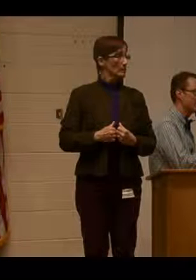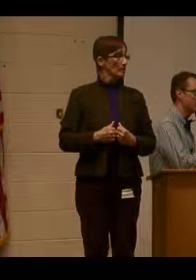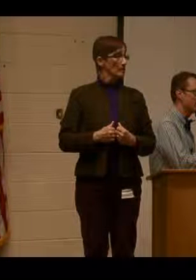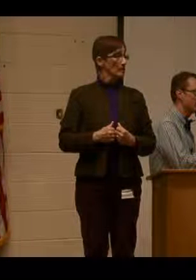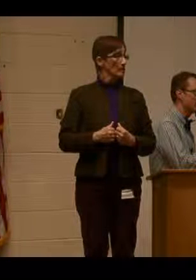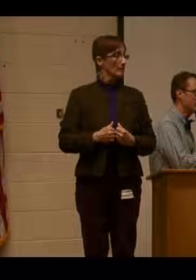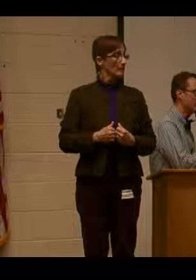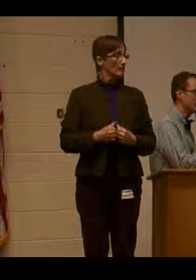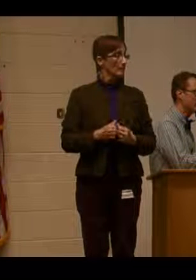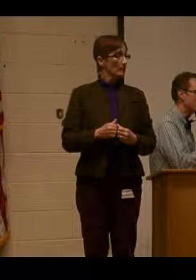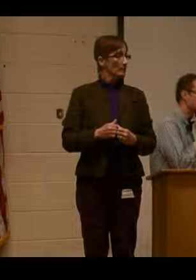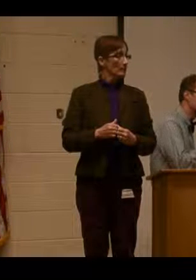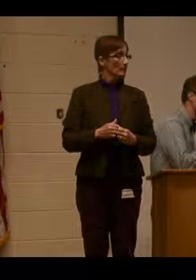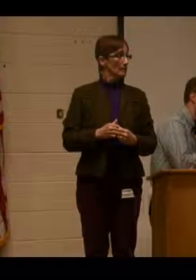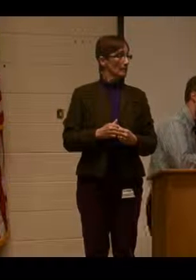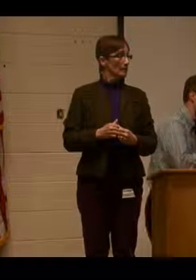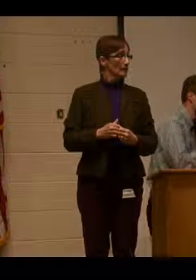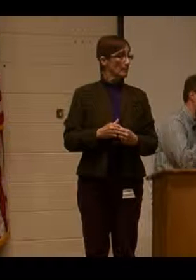say, thank you.